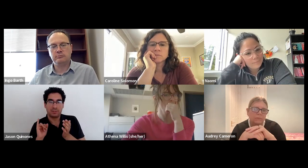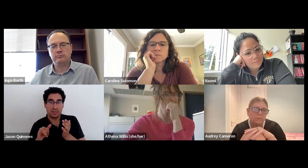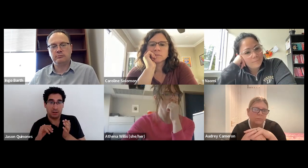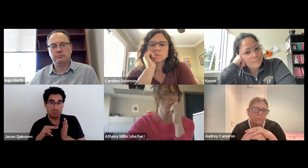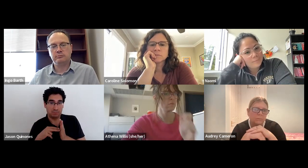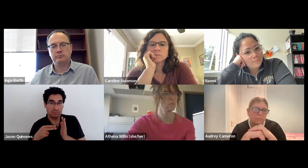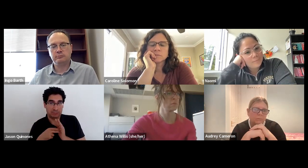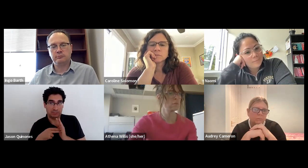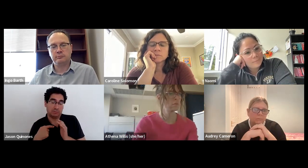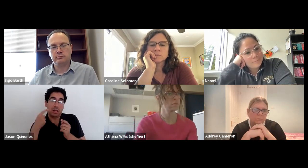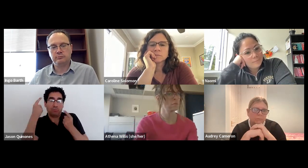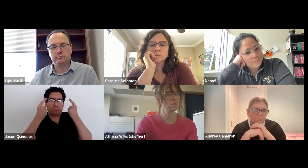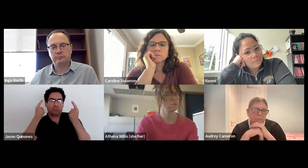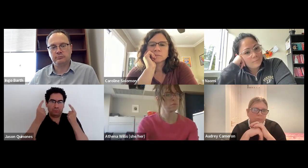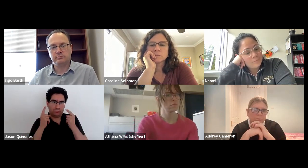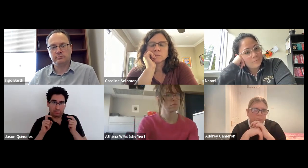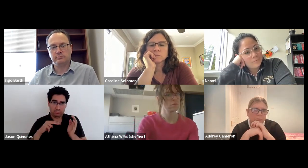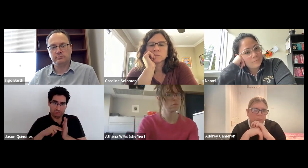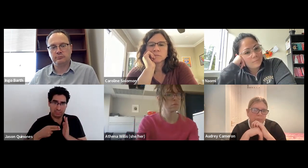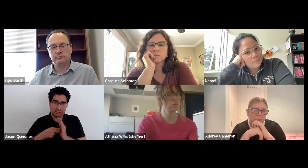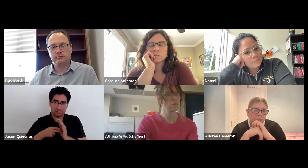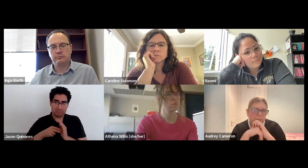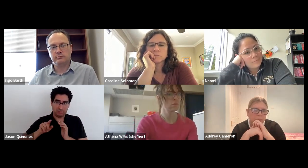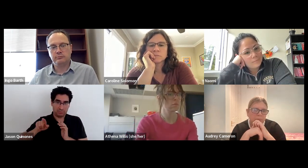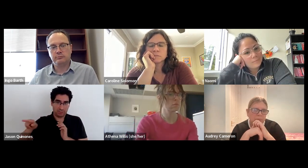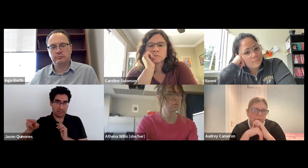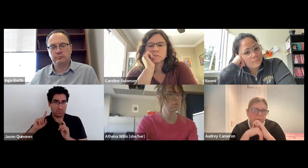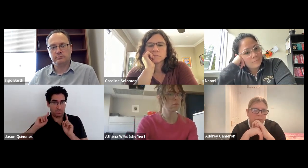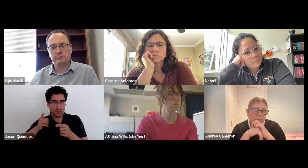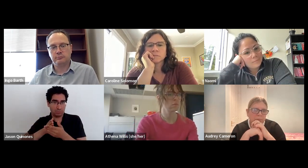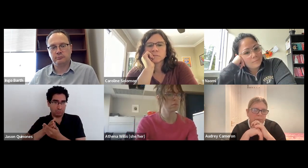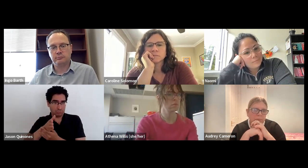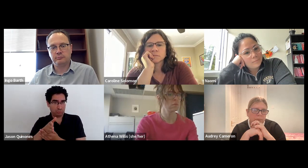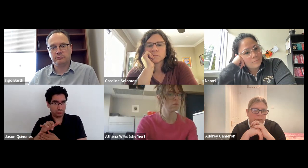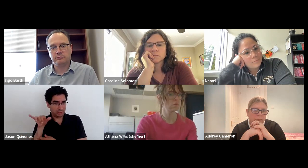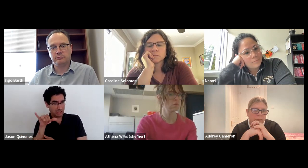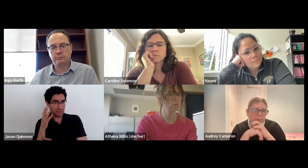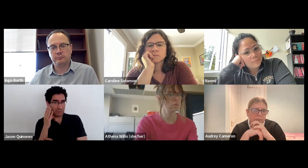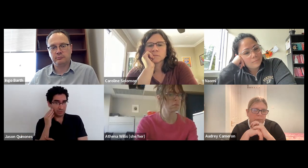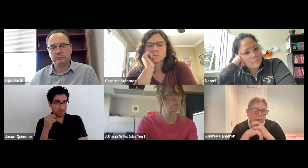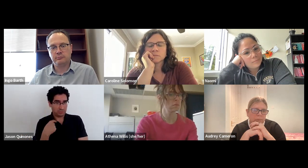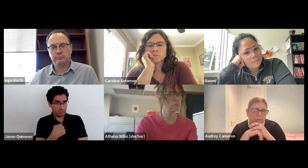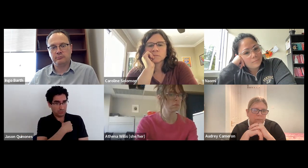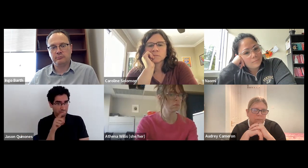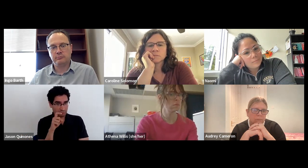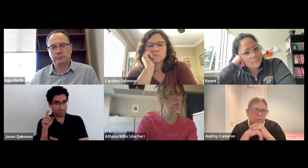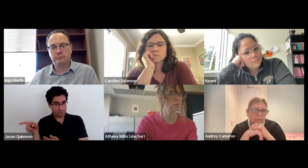or in medical signs. And so I'm just wondering, you know, does that mean they would be going through the